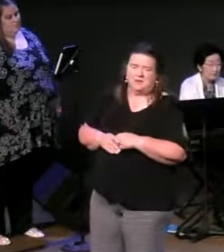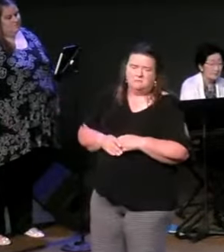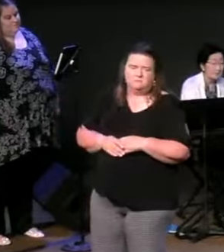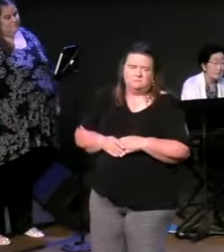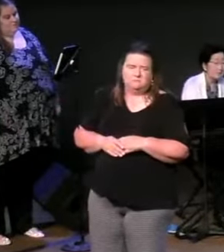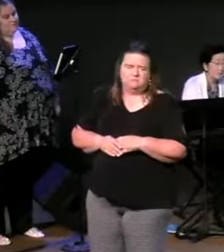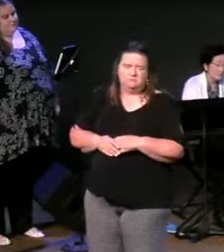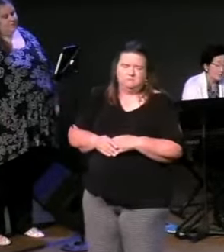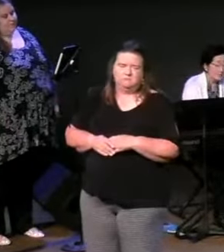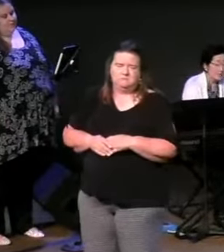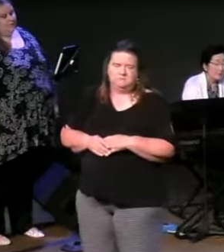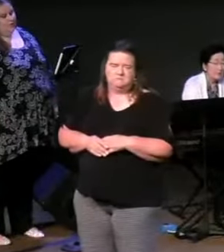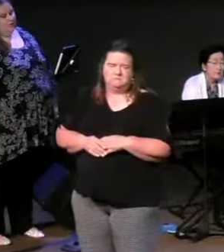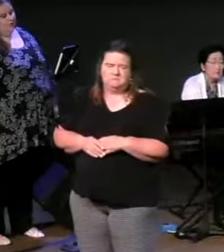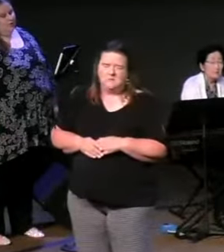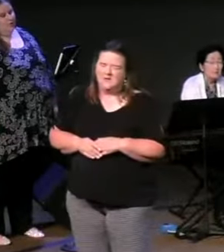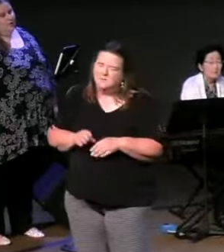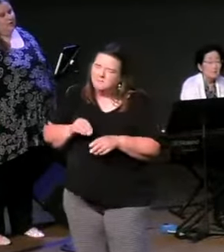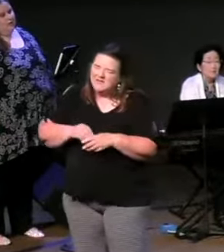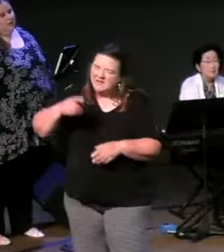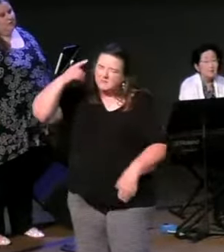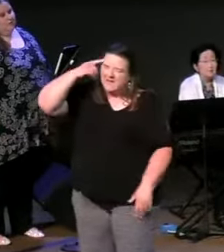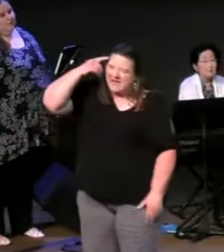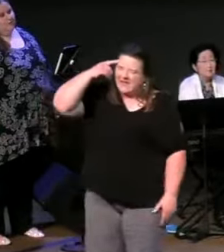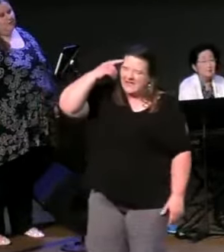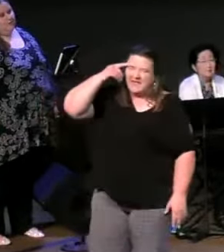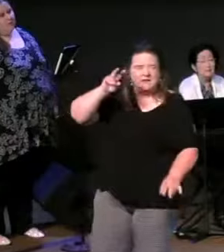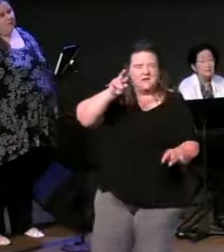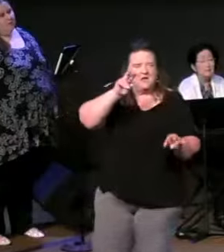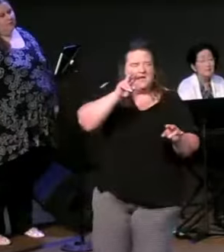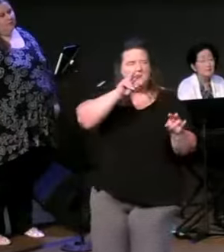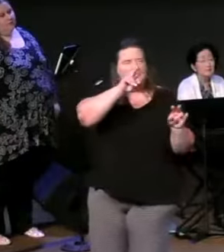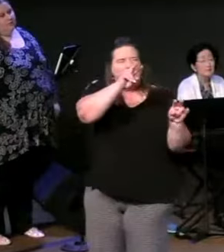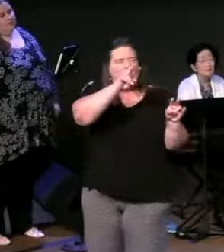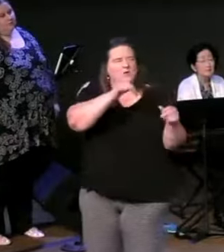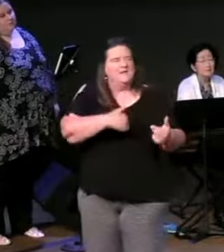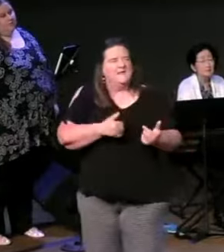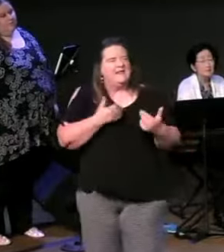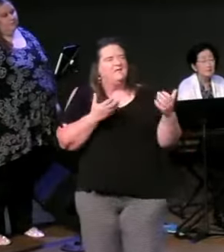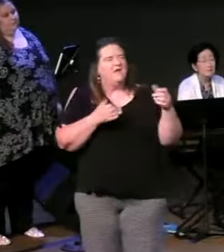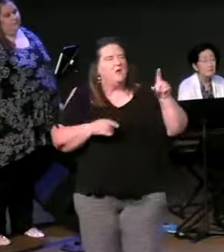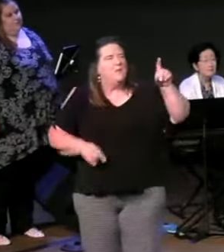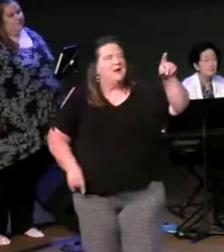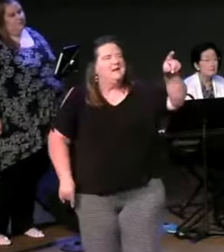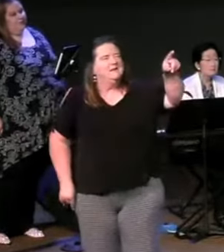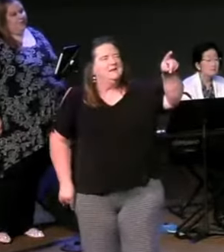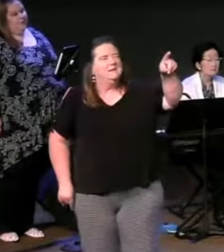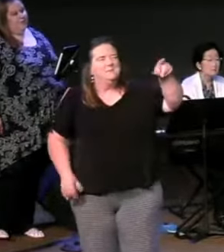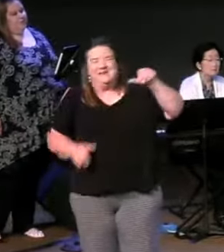but I would constantly look at the life that I was thought that I was being denied,